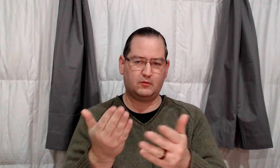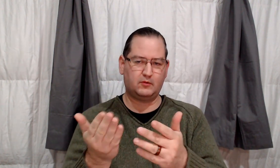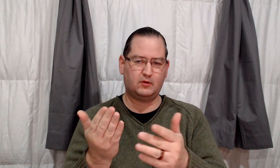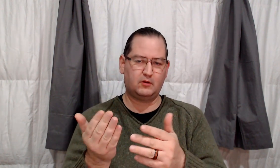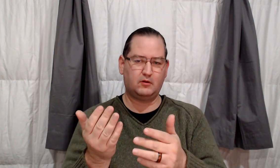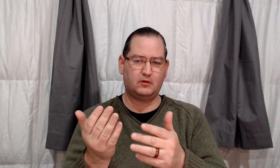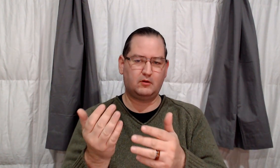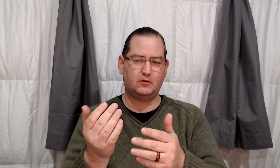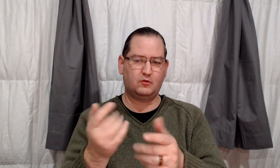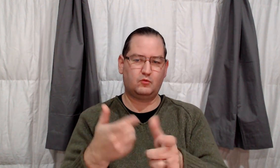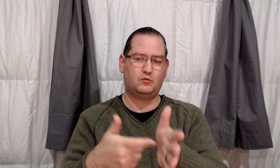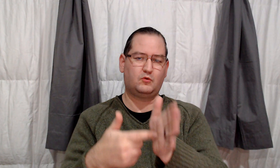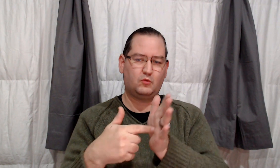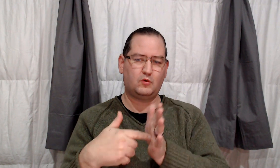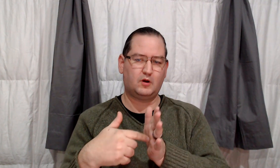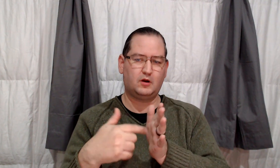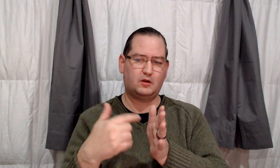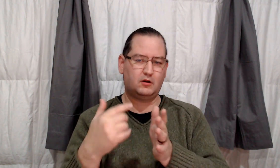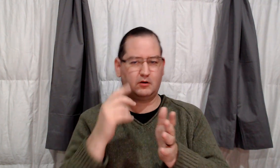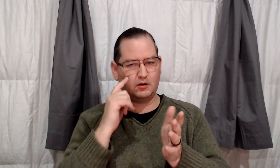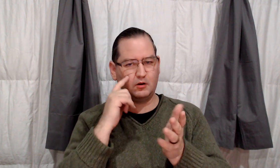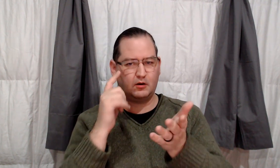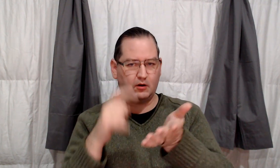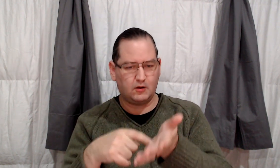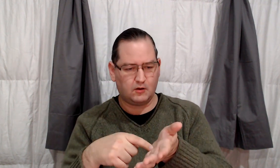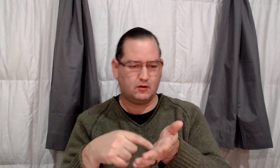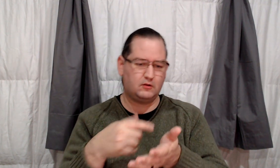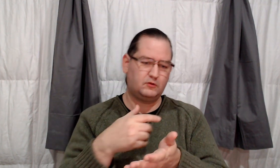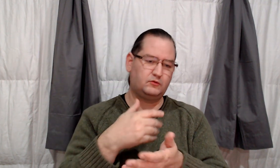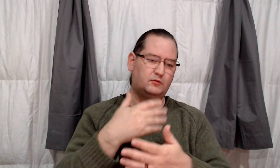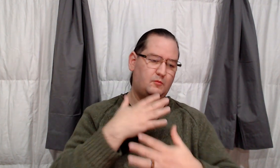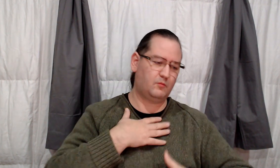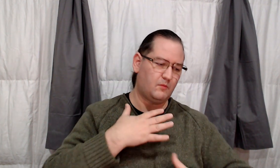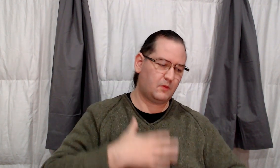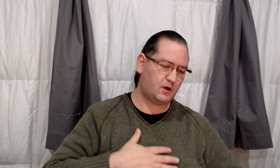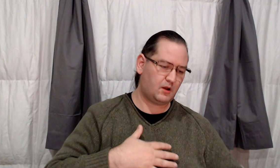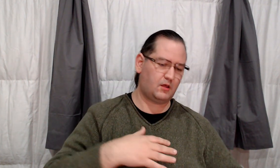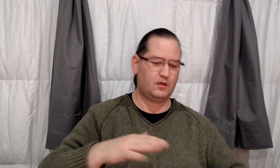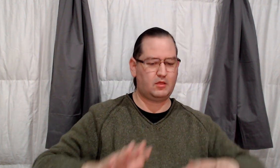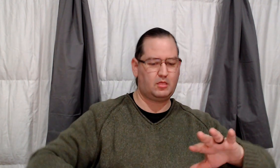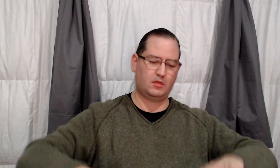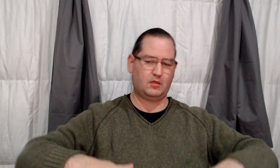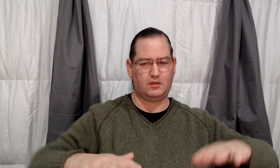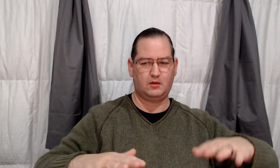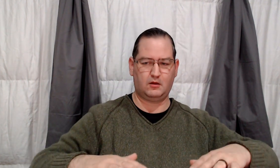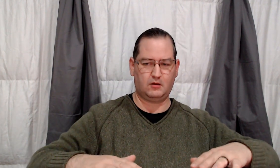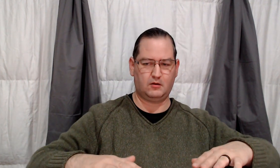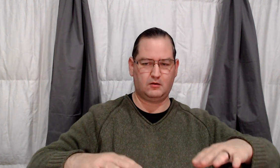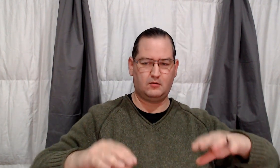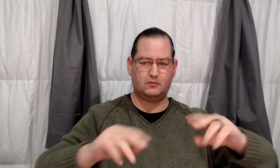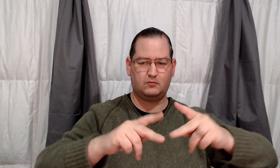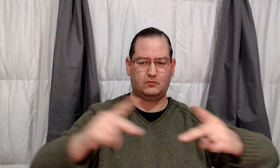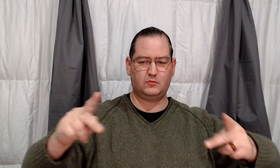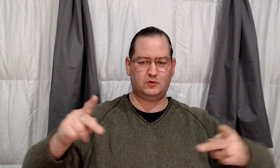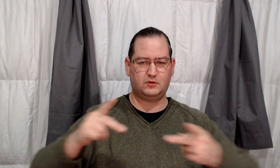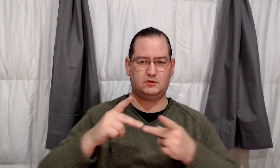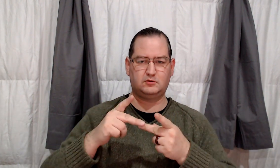exact position of arms, legs, or the entire body now that seems to drift